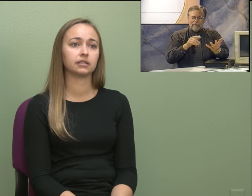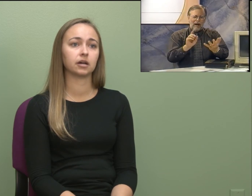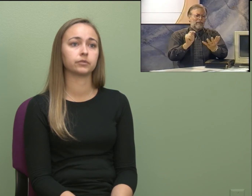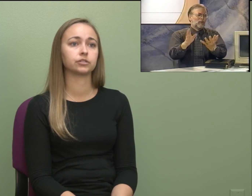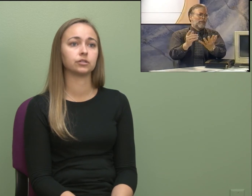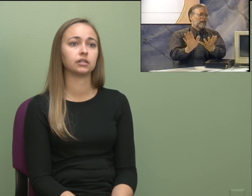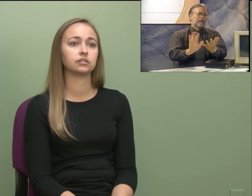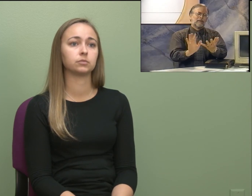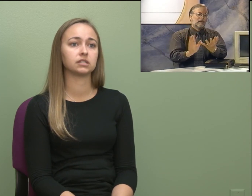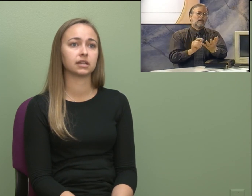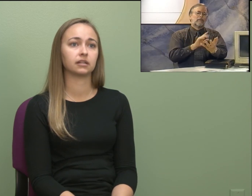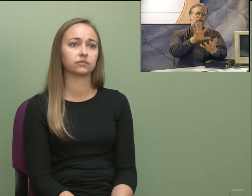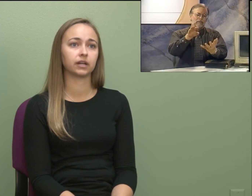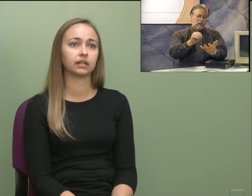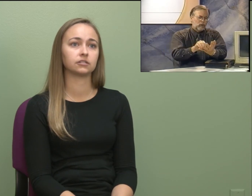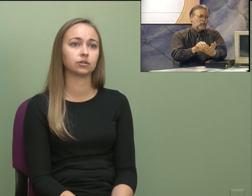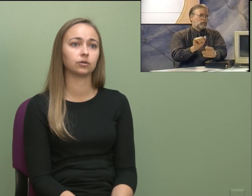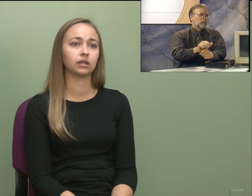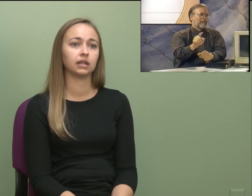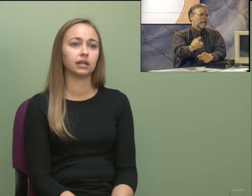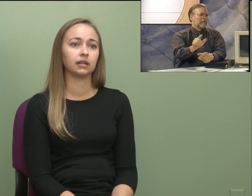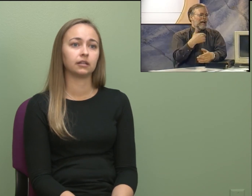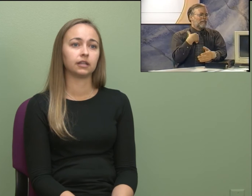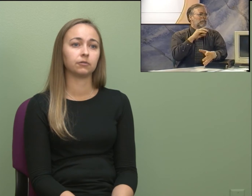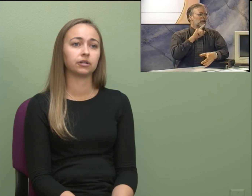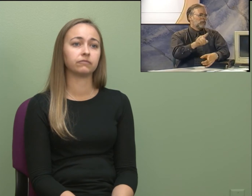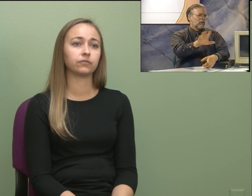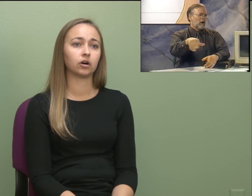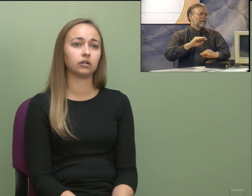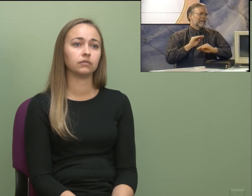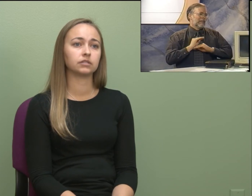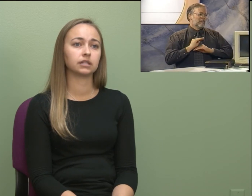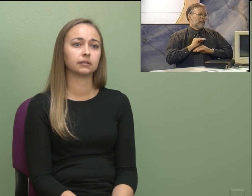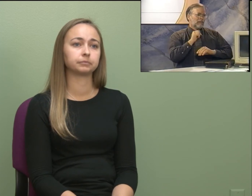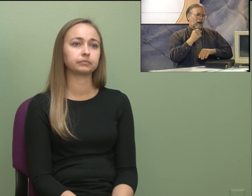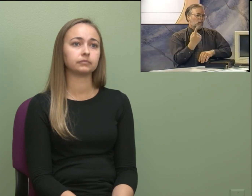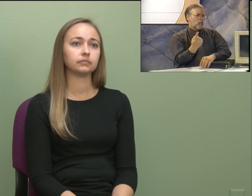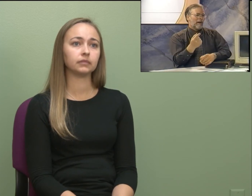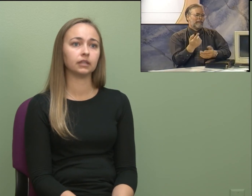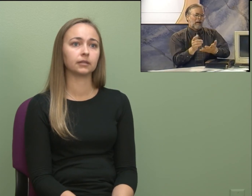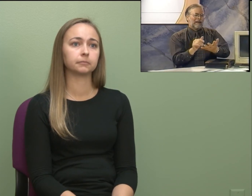everyone had the opportunity to be satisfied, and so they were involved.